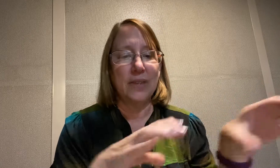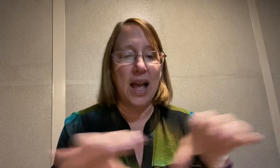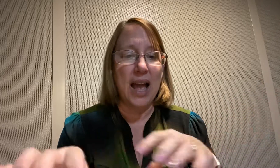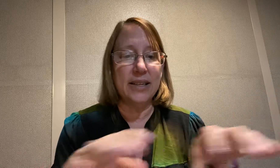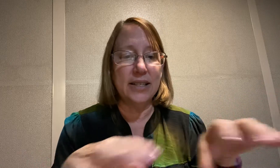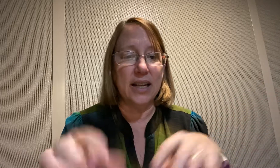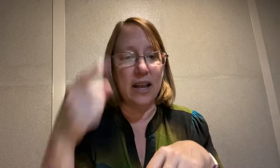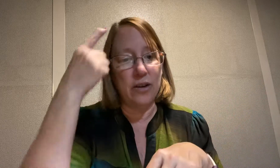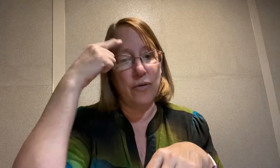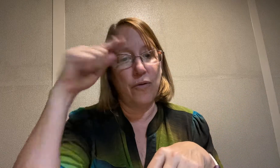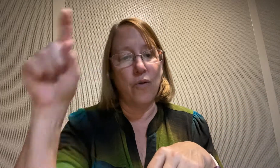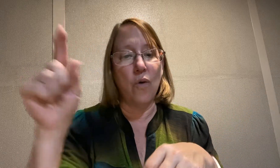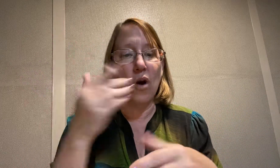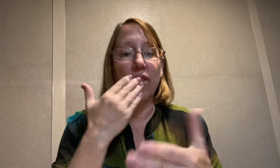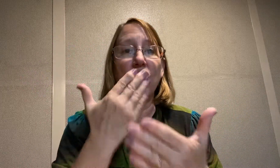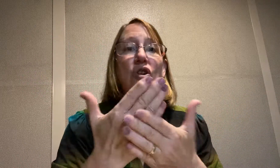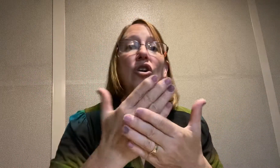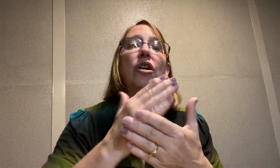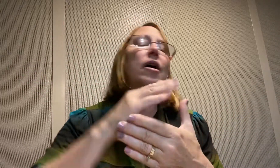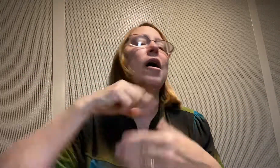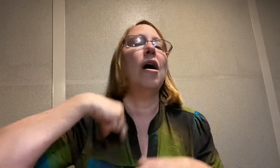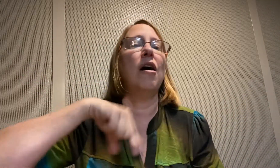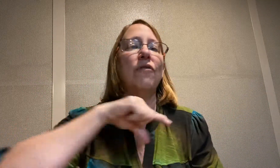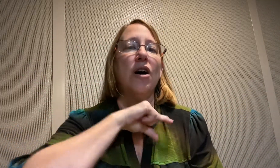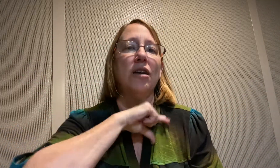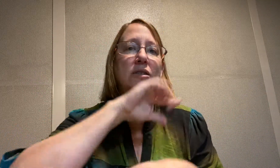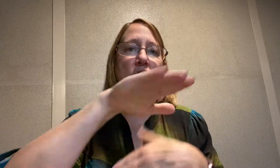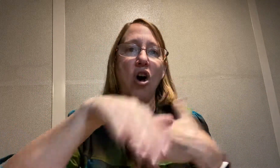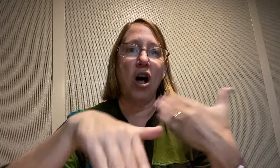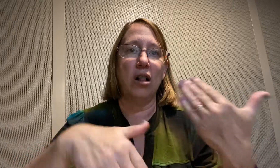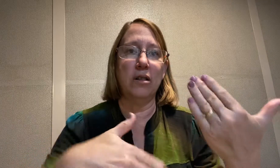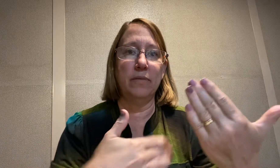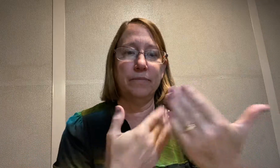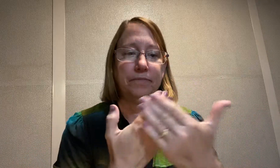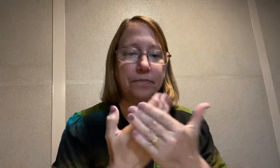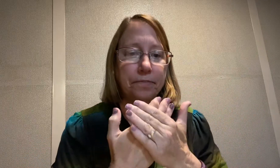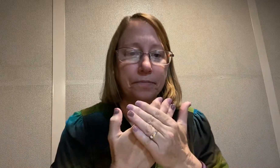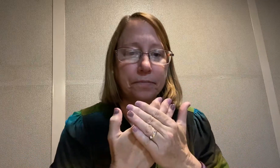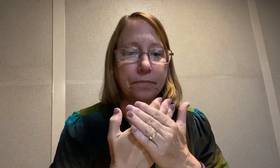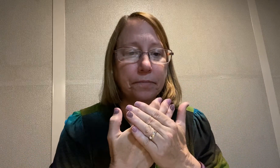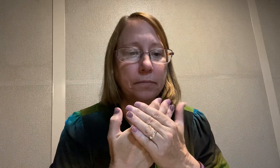I did it for the good of us all.